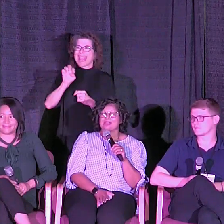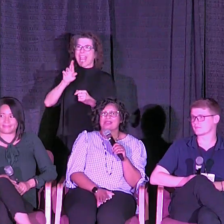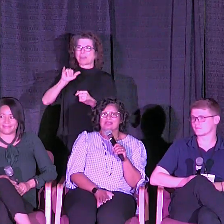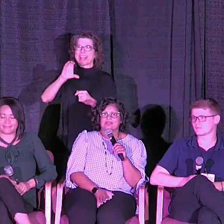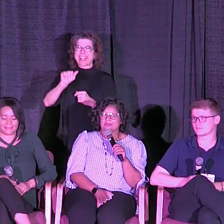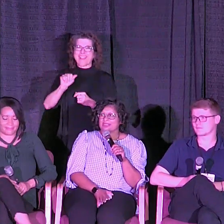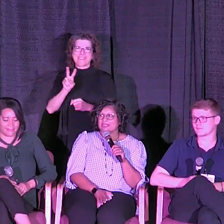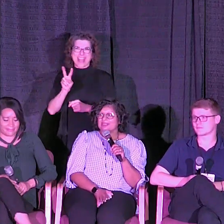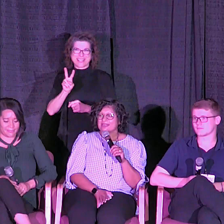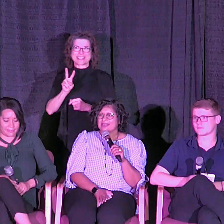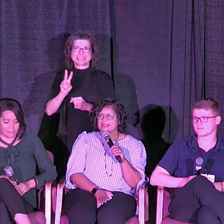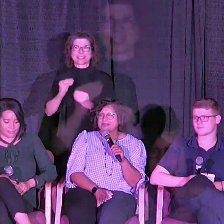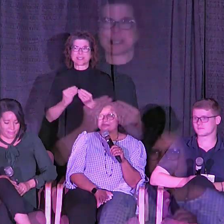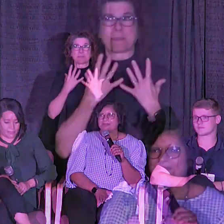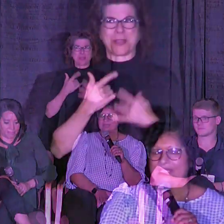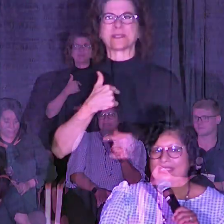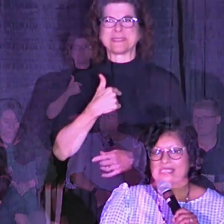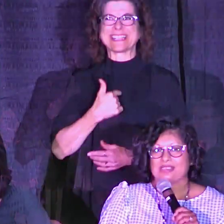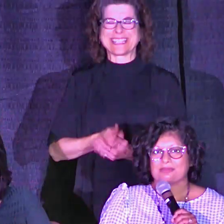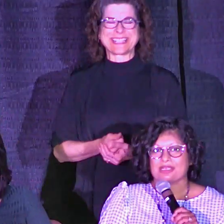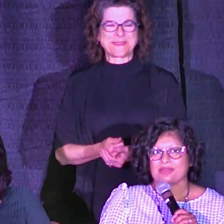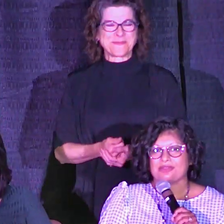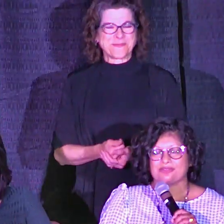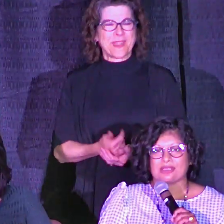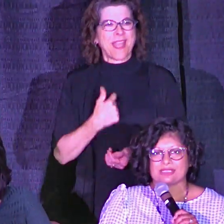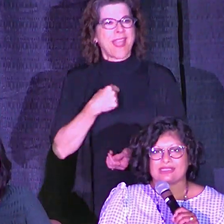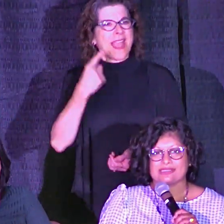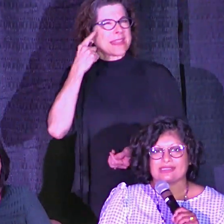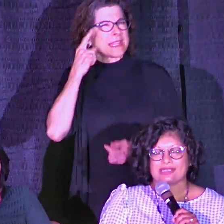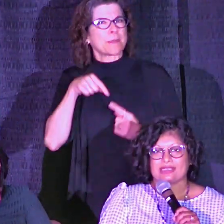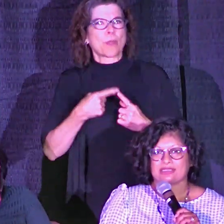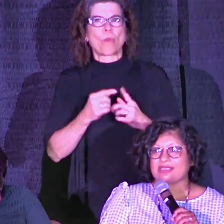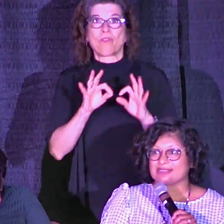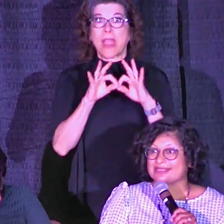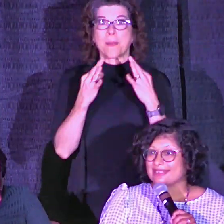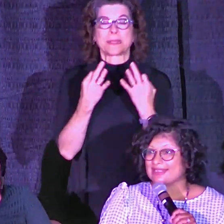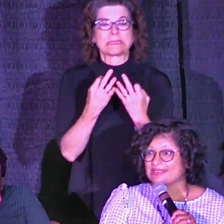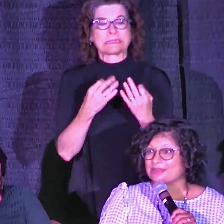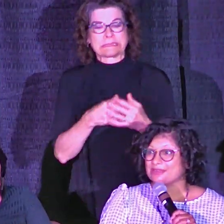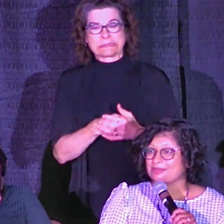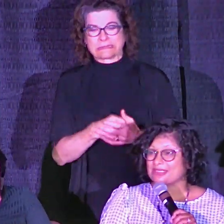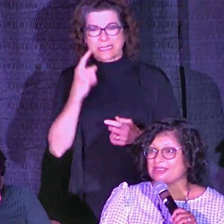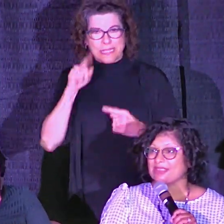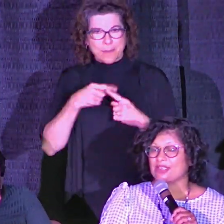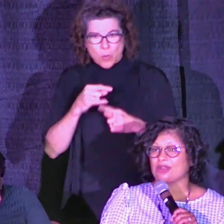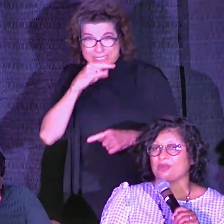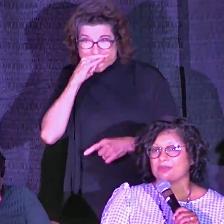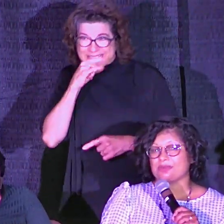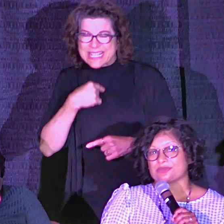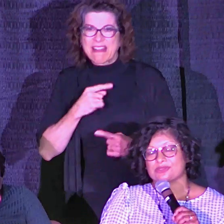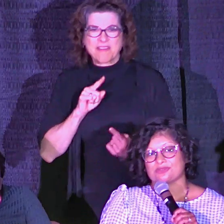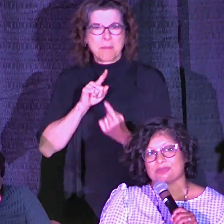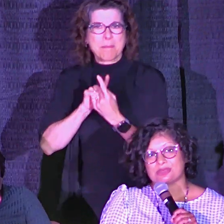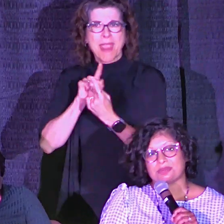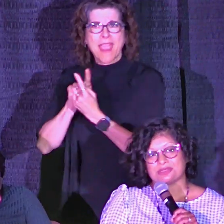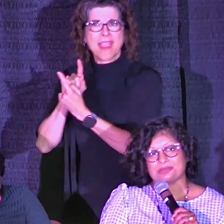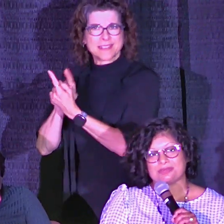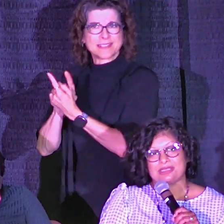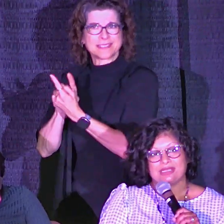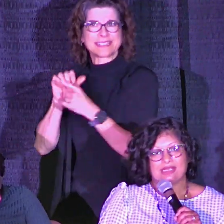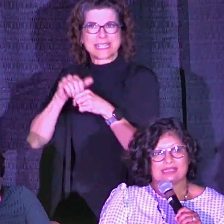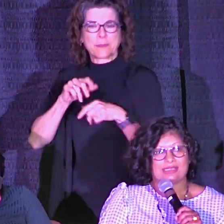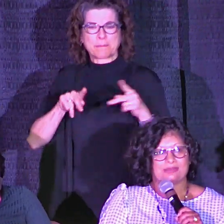inspiration for me. I think about the families and the kids that I got to meet and know at People Serving